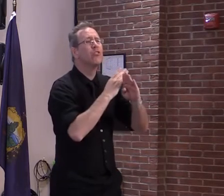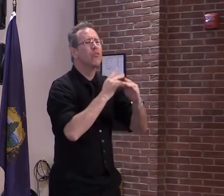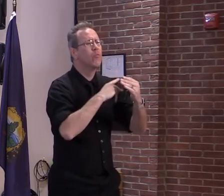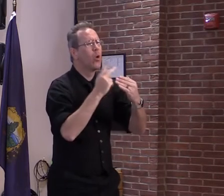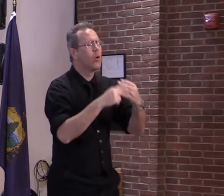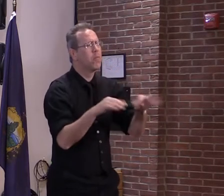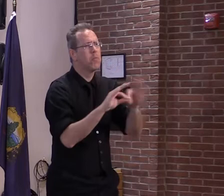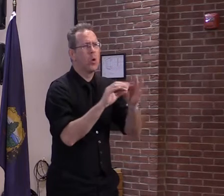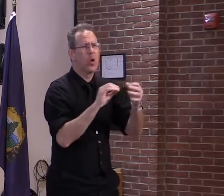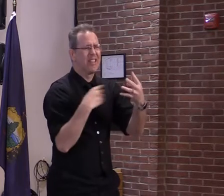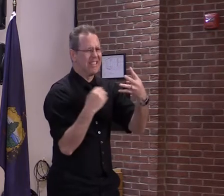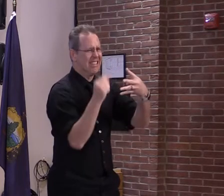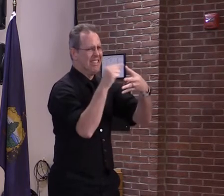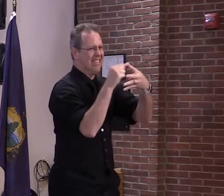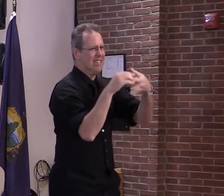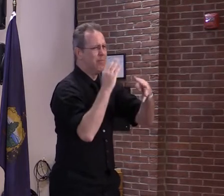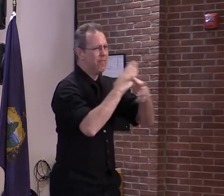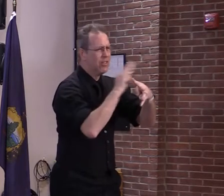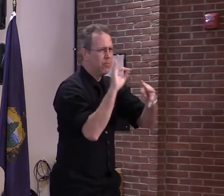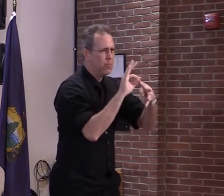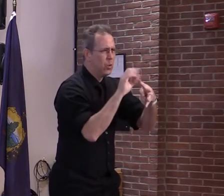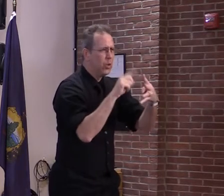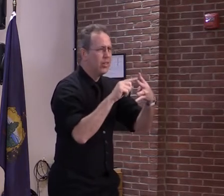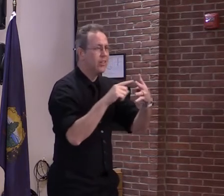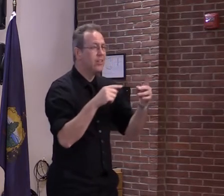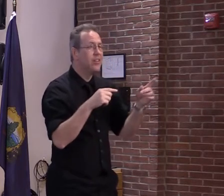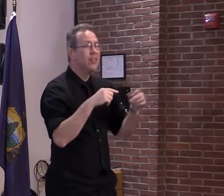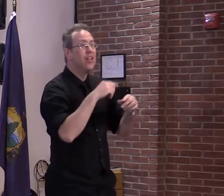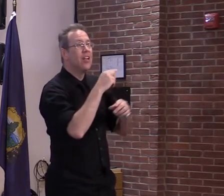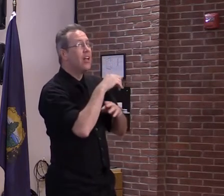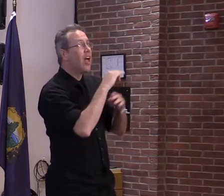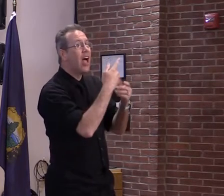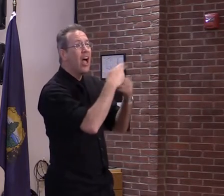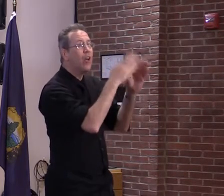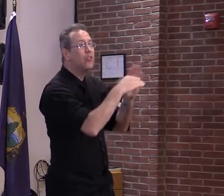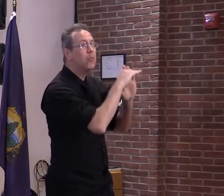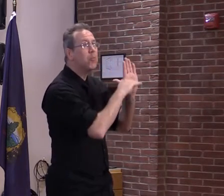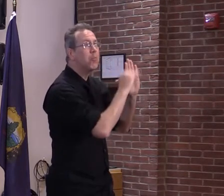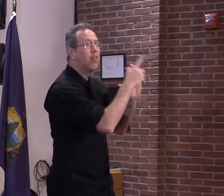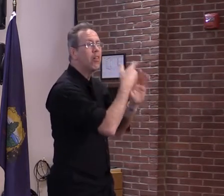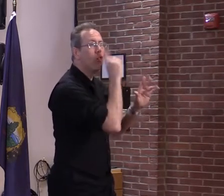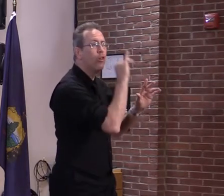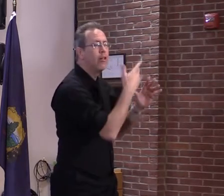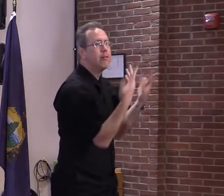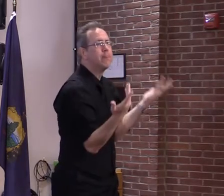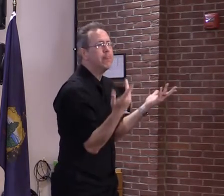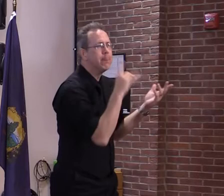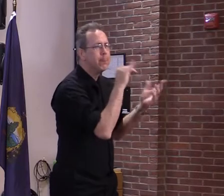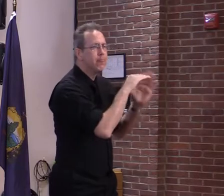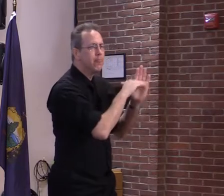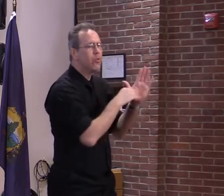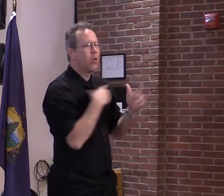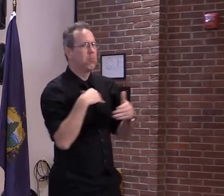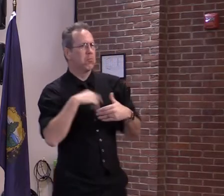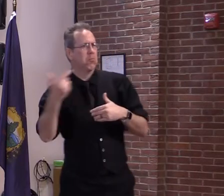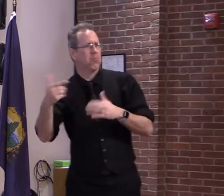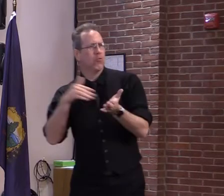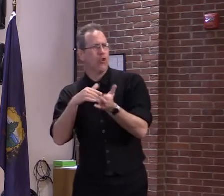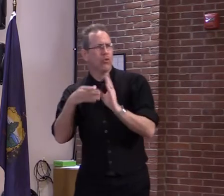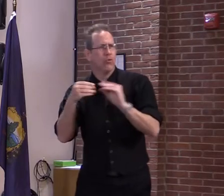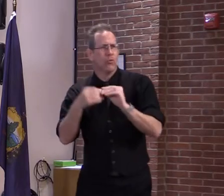House bill does that, and that's my primary concern. Dr. Levine can elaborate.